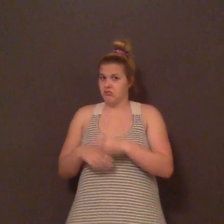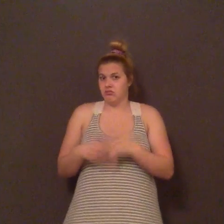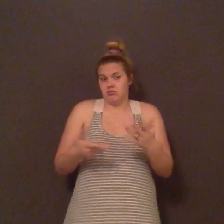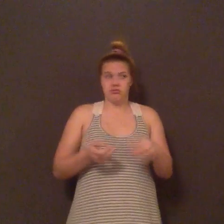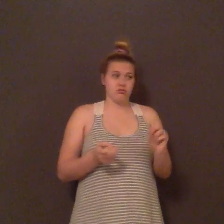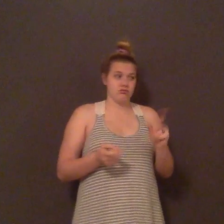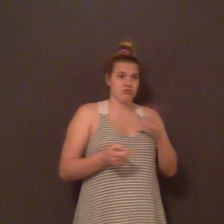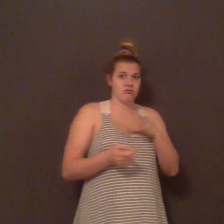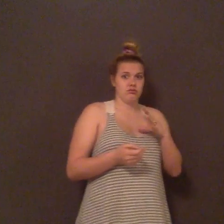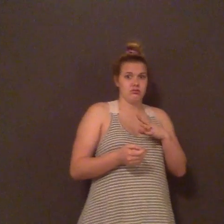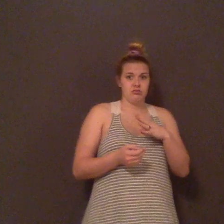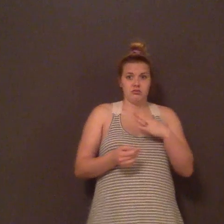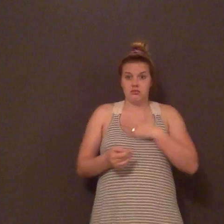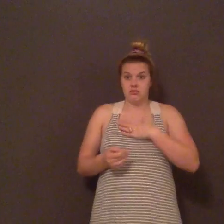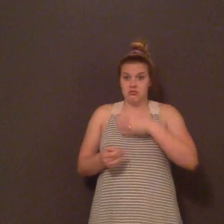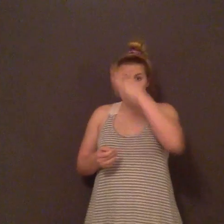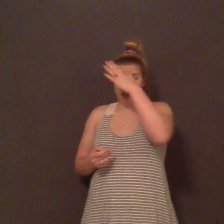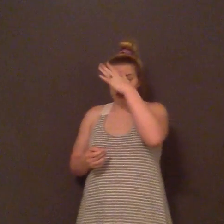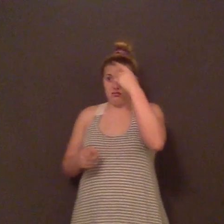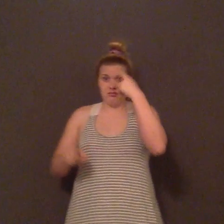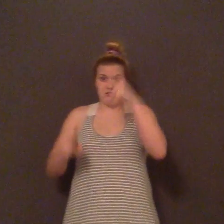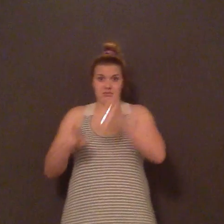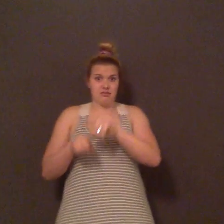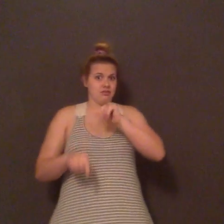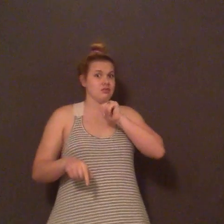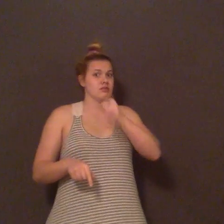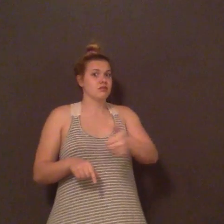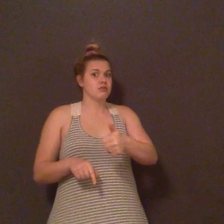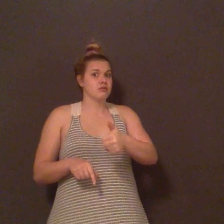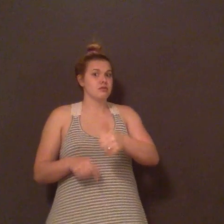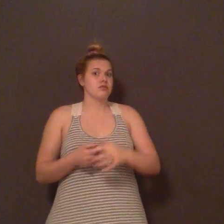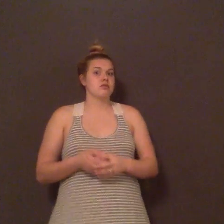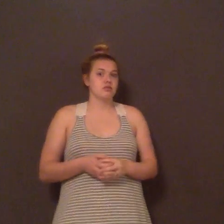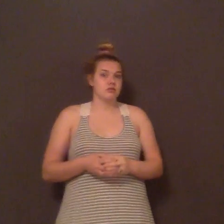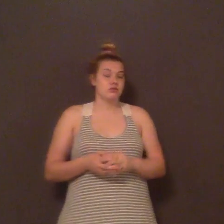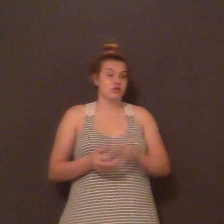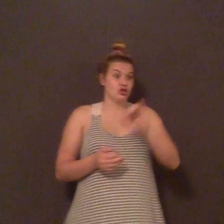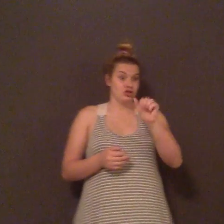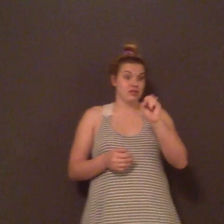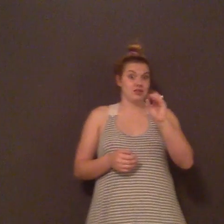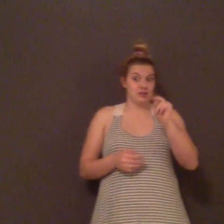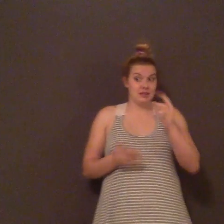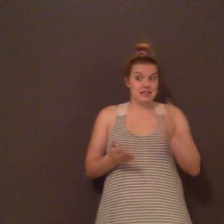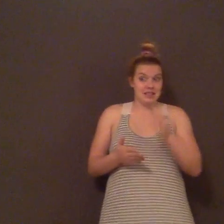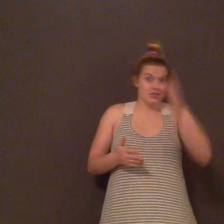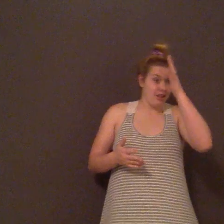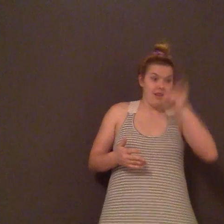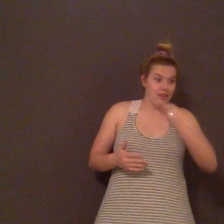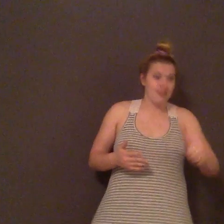I know my dad would not agree with that. Well, Daddy's not here. But Jason is. You go be with him.